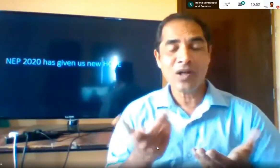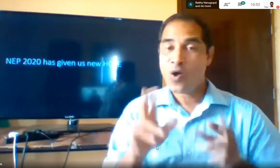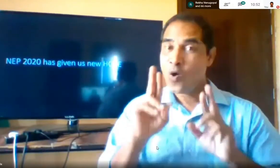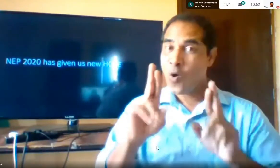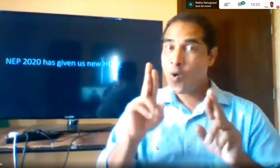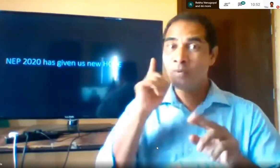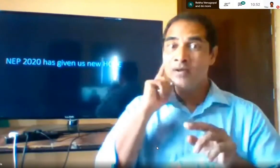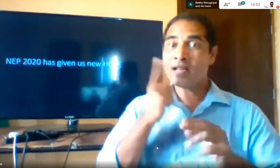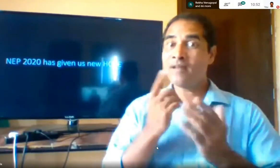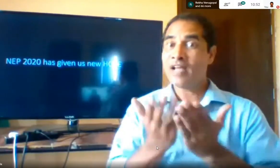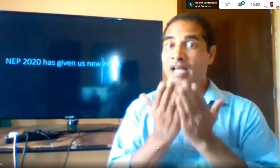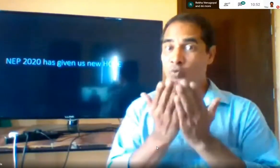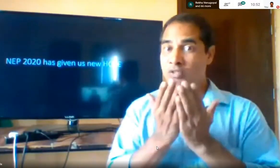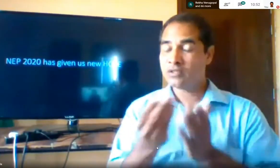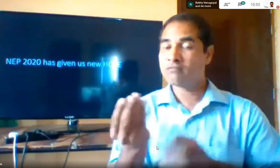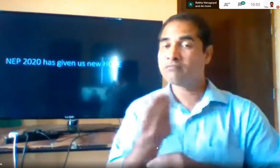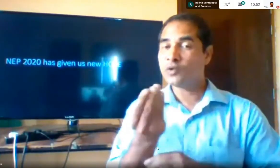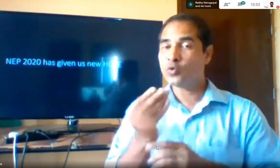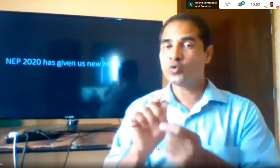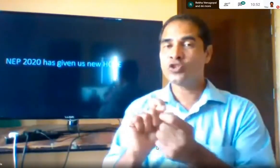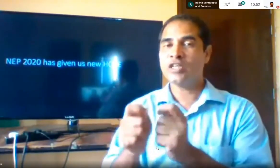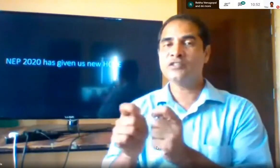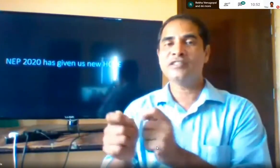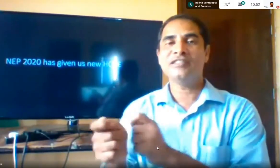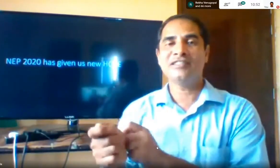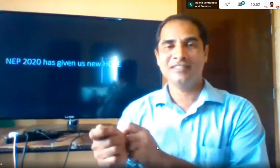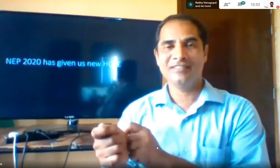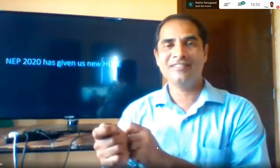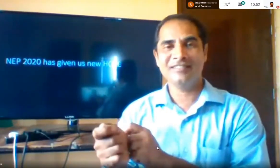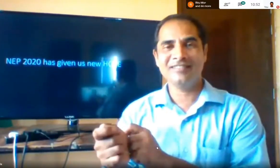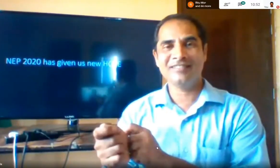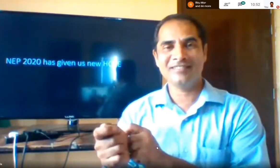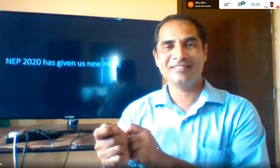So what is that hope? Hope that deaf education will change.